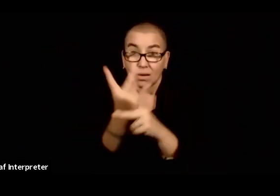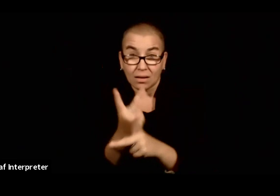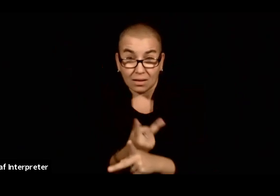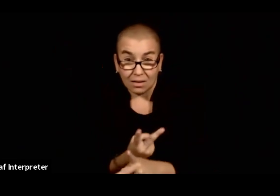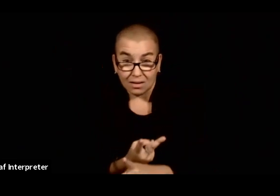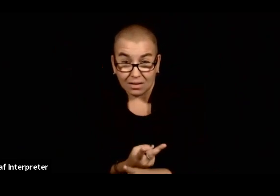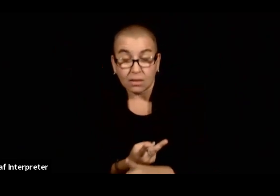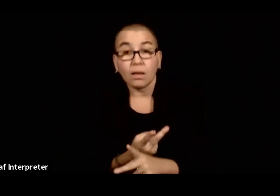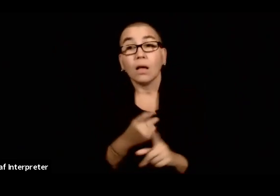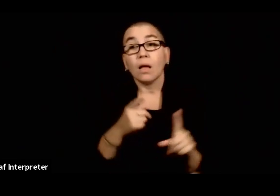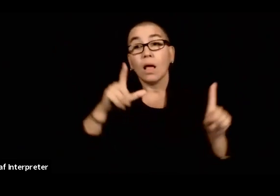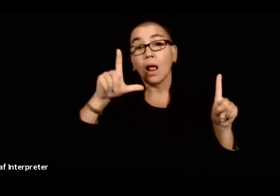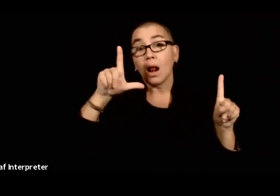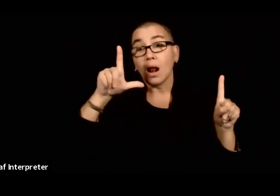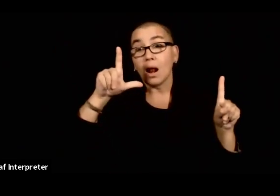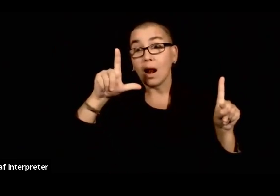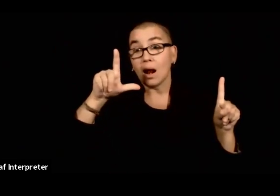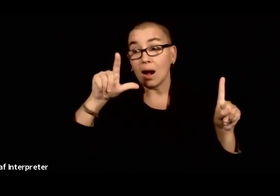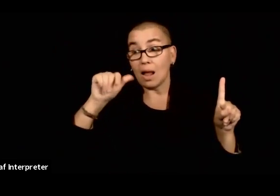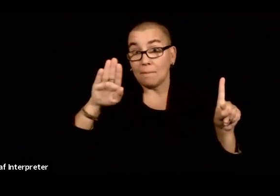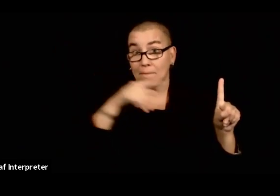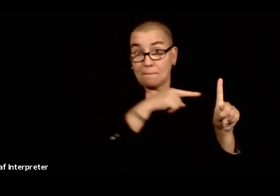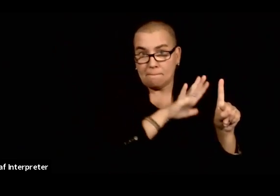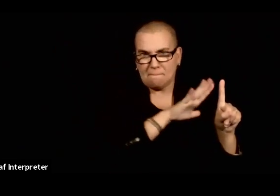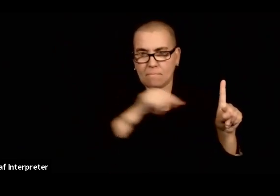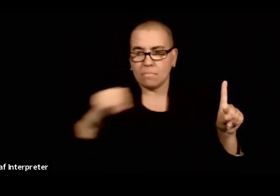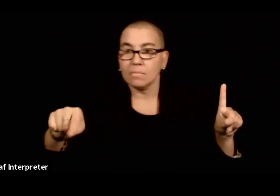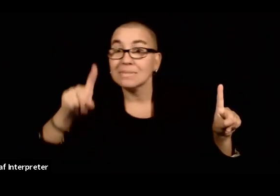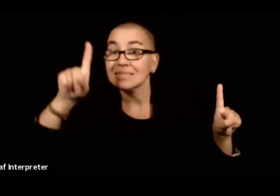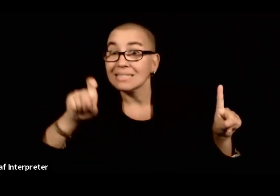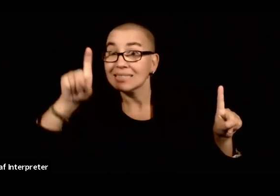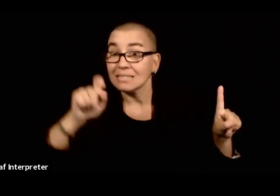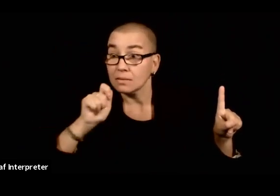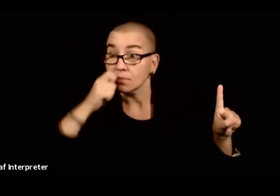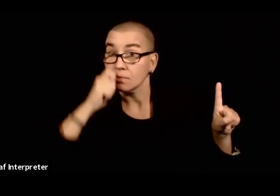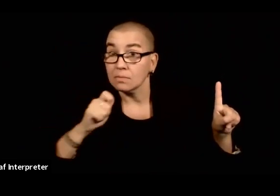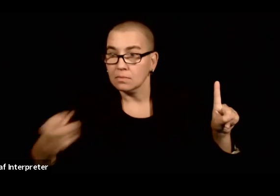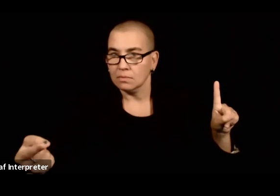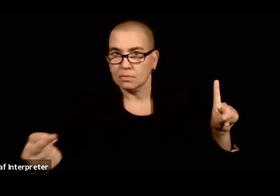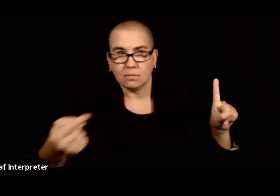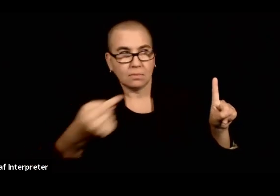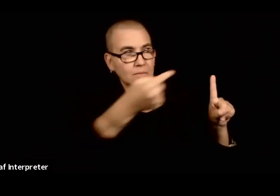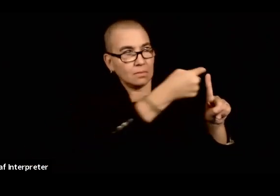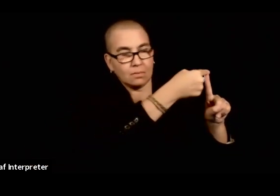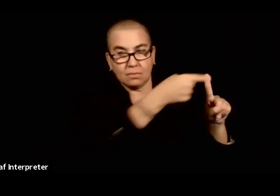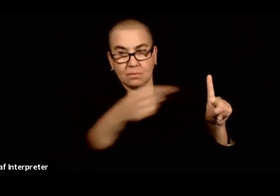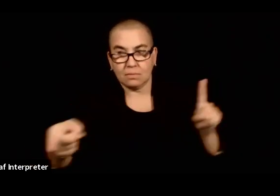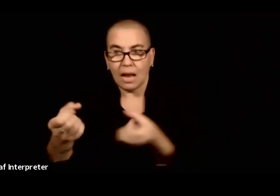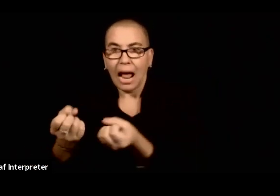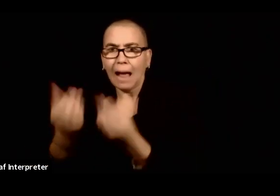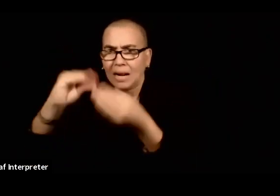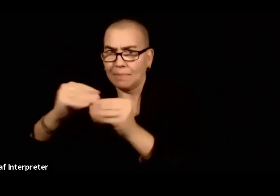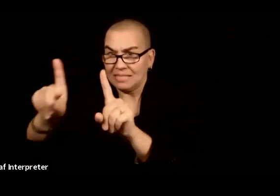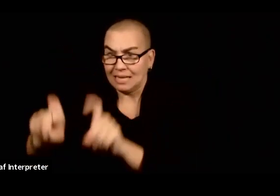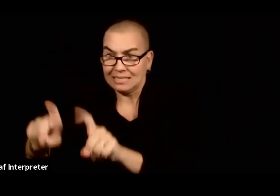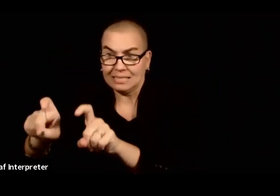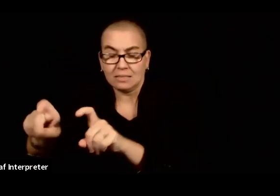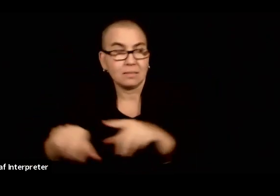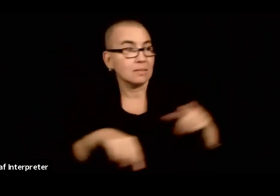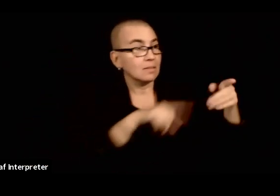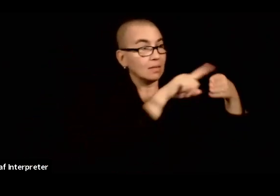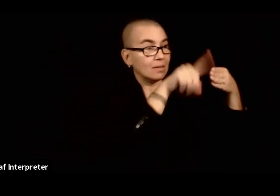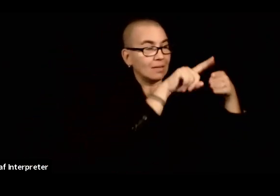as opposed to when the lab reported the results back to the provider and to us. That's only important from the standpoint that